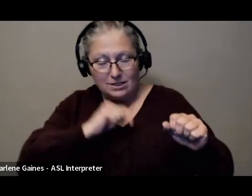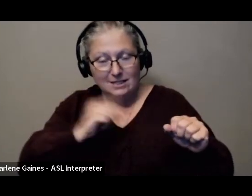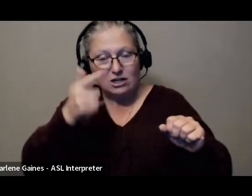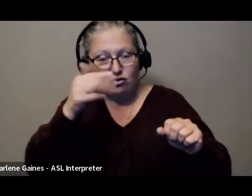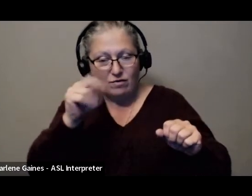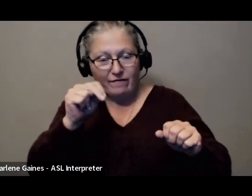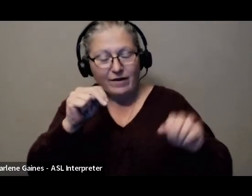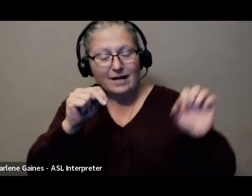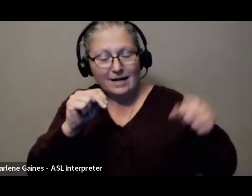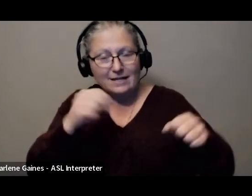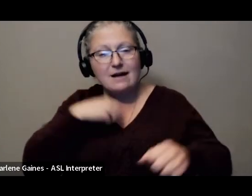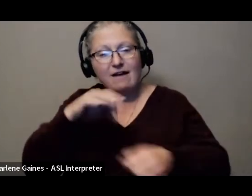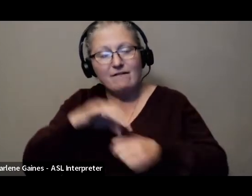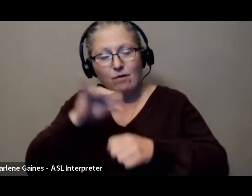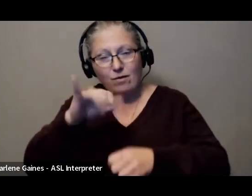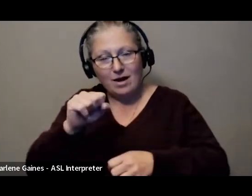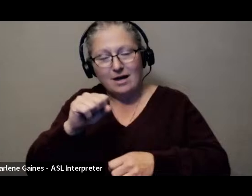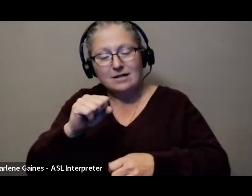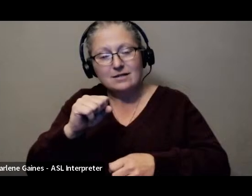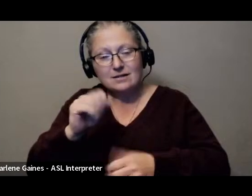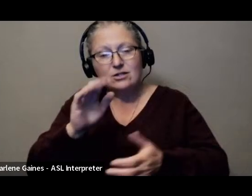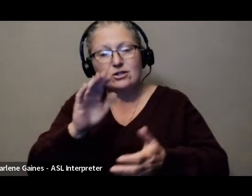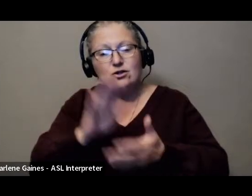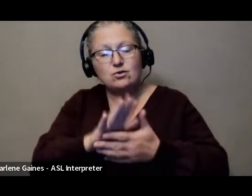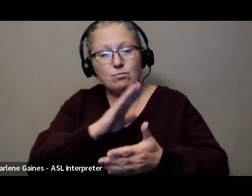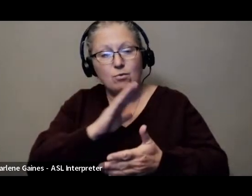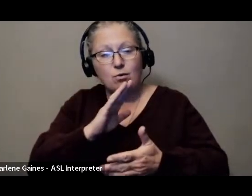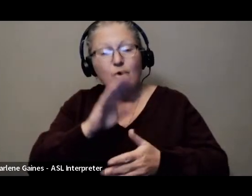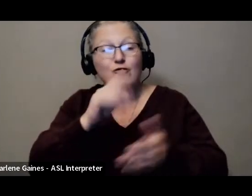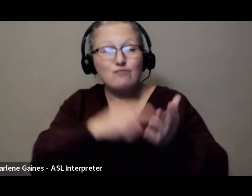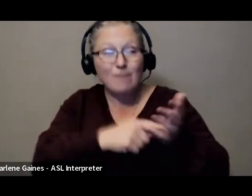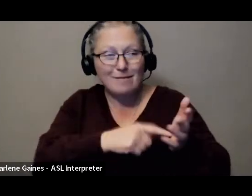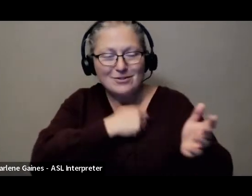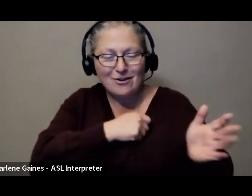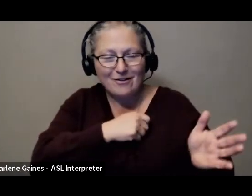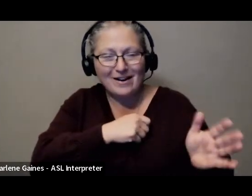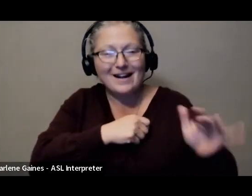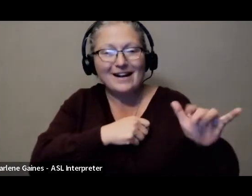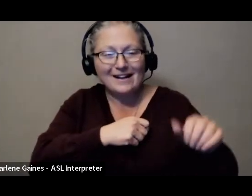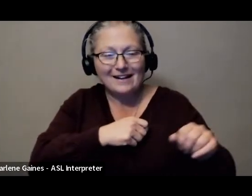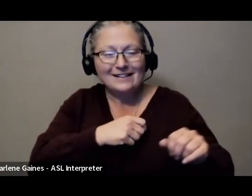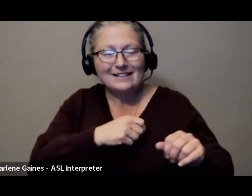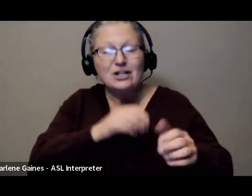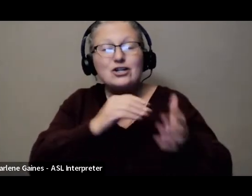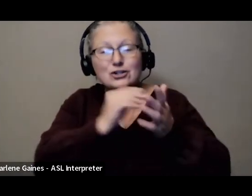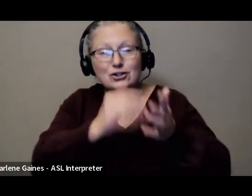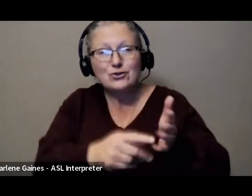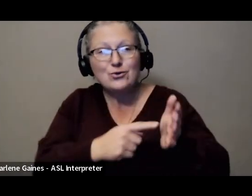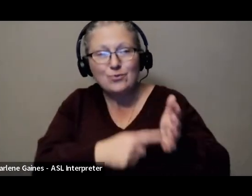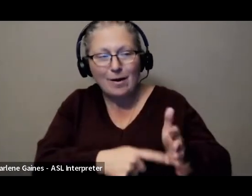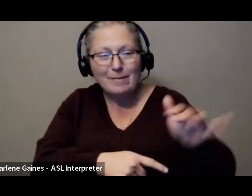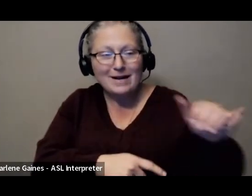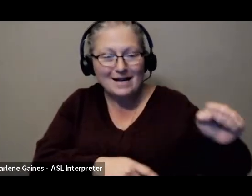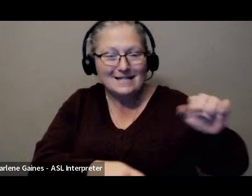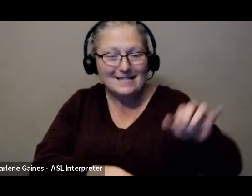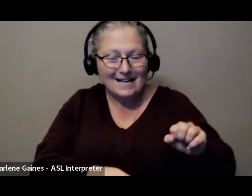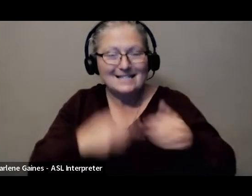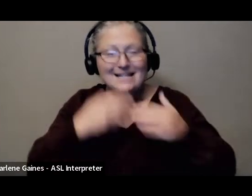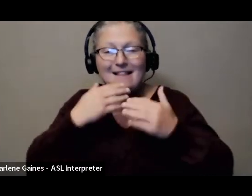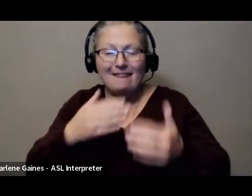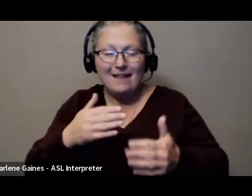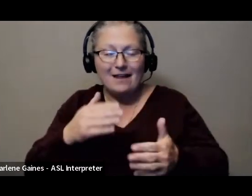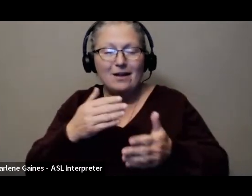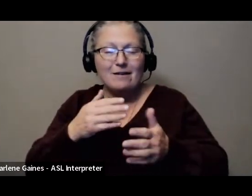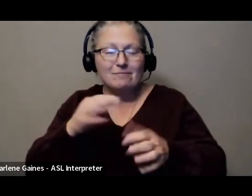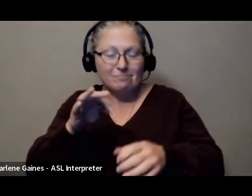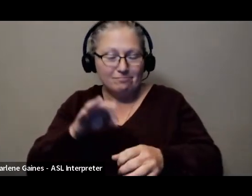Yes. I vote yes. School board, Yes. school rep, sorry. Student reps. Yes. Yes. Thank you.